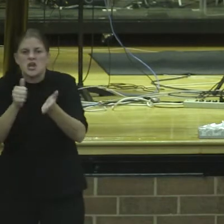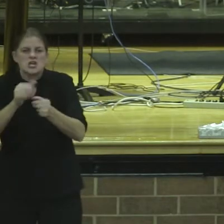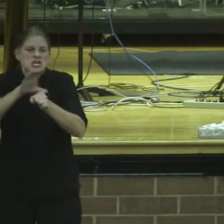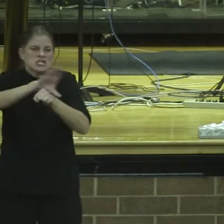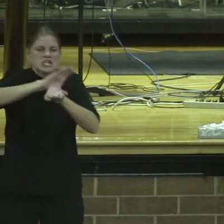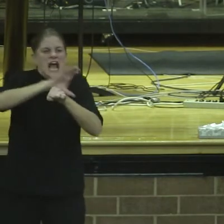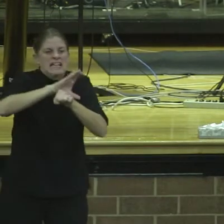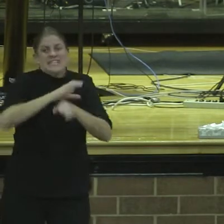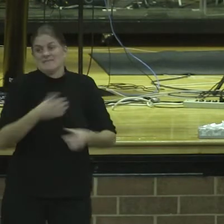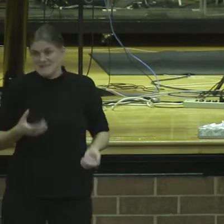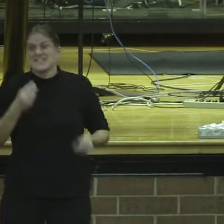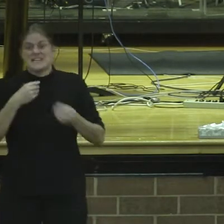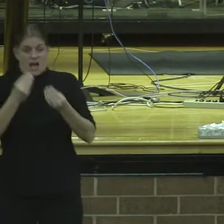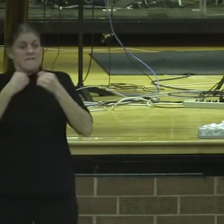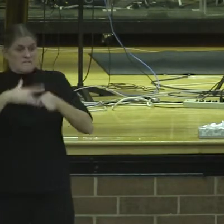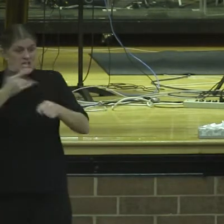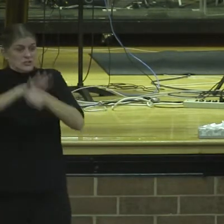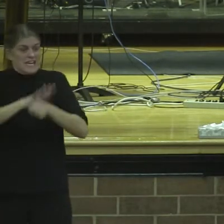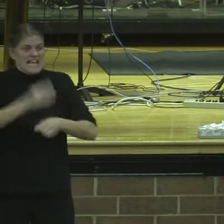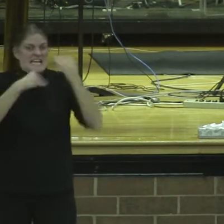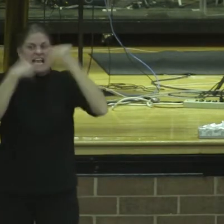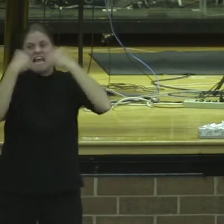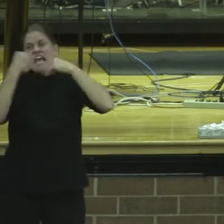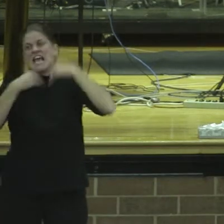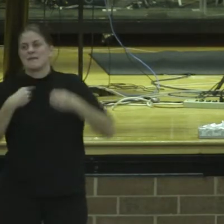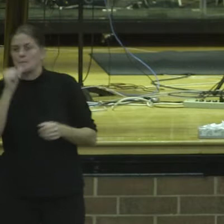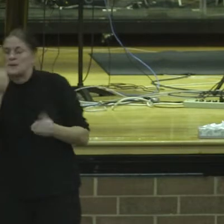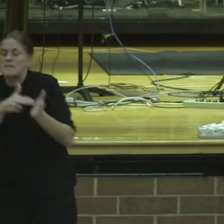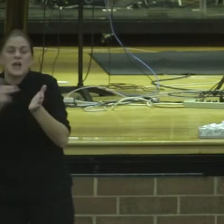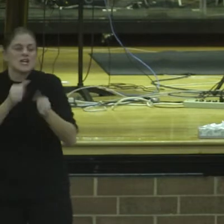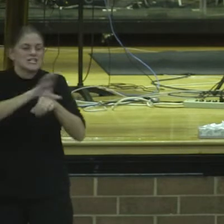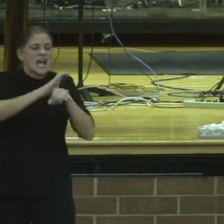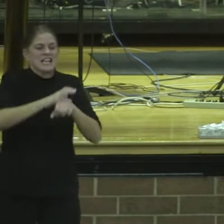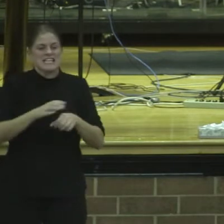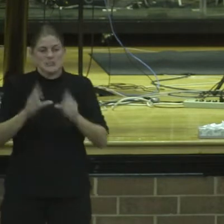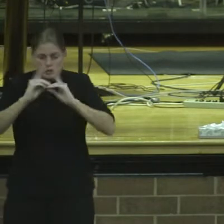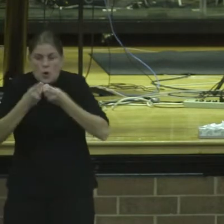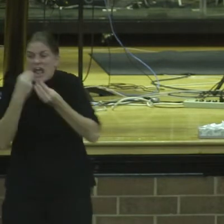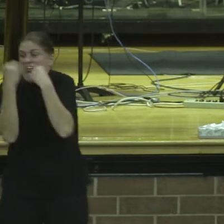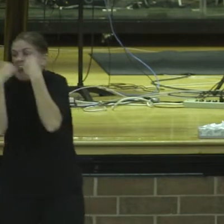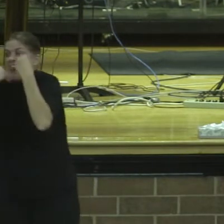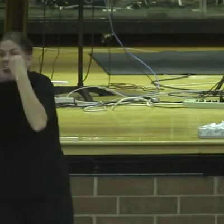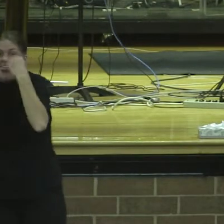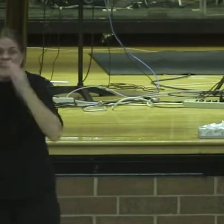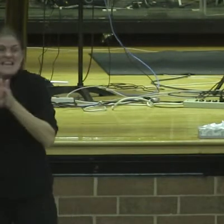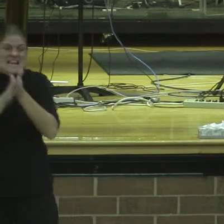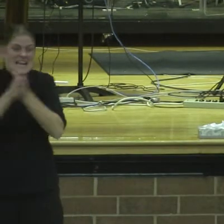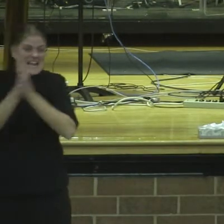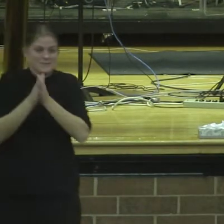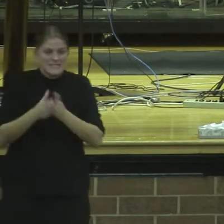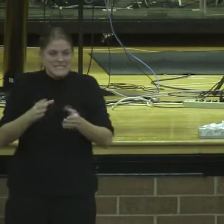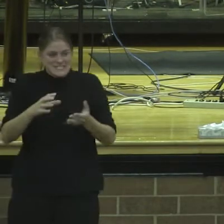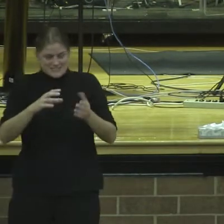it be ice cream or Reese's, something with that. If I can't find any of that, generally there's an Intimates on sale somewhere in ShopRite or Wawa, those cake